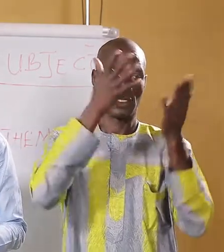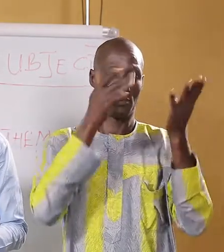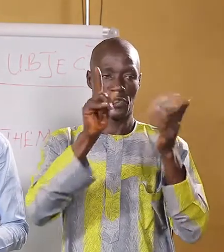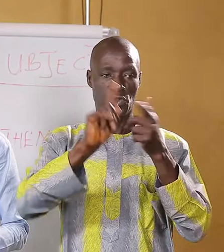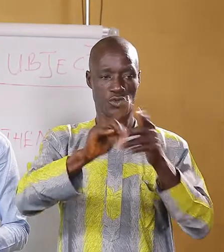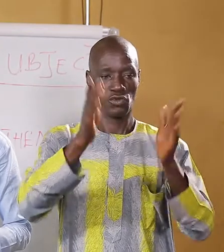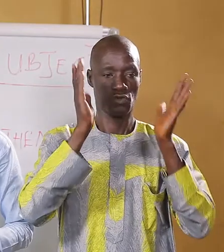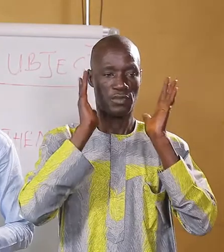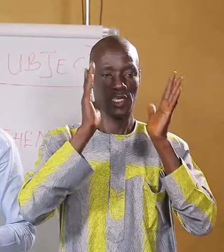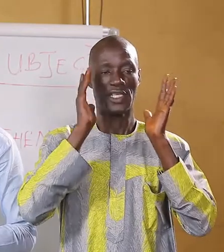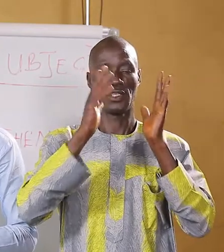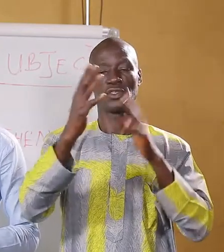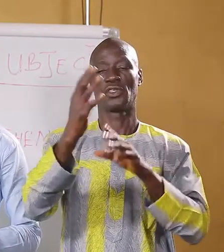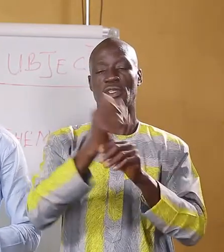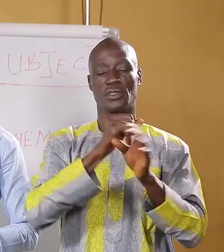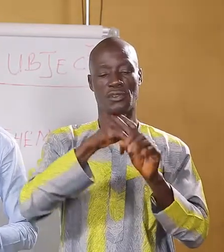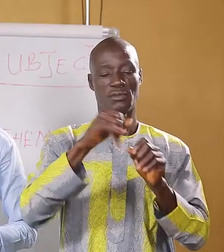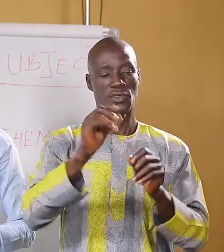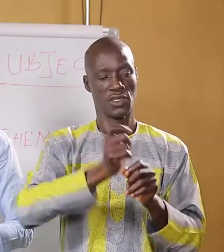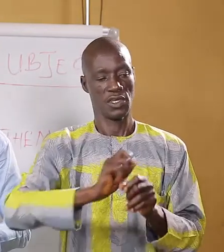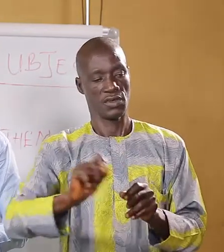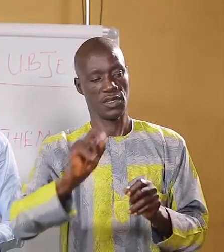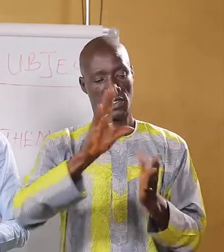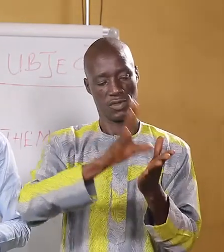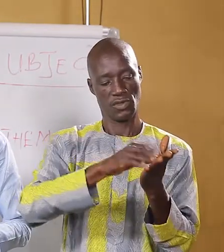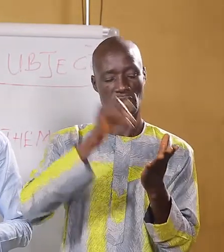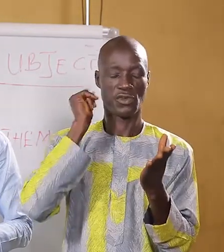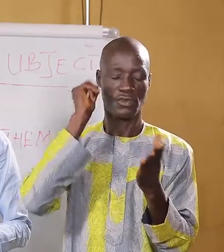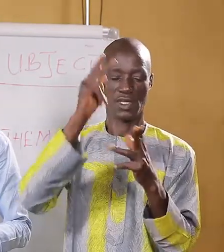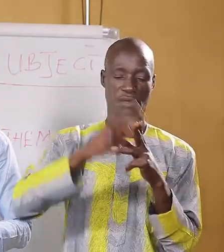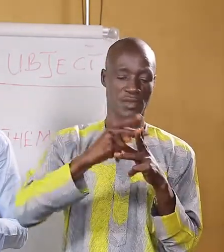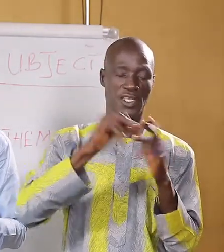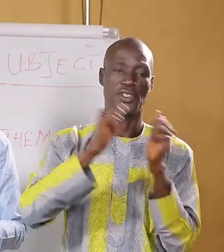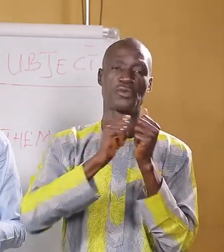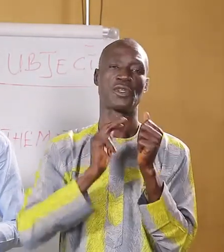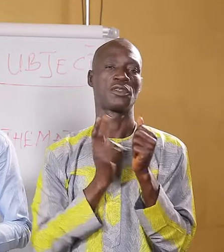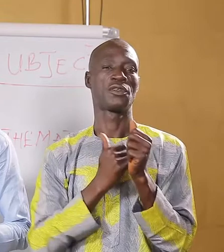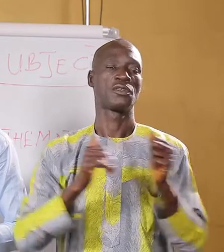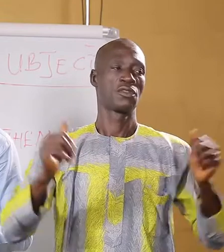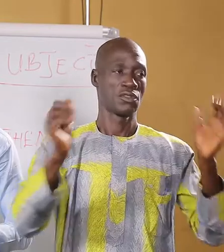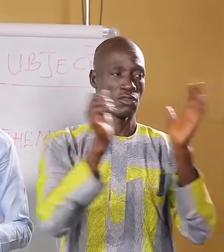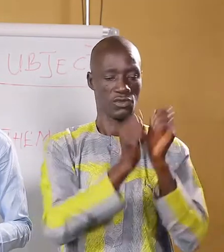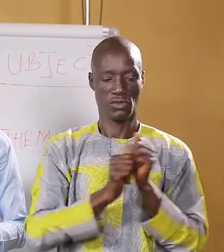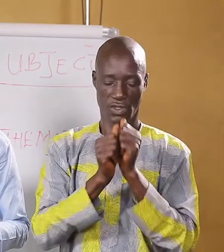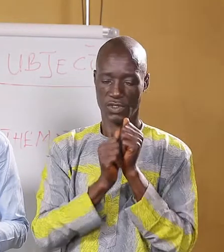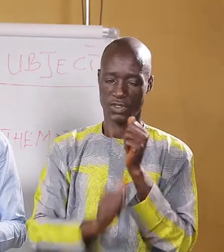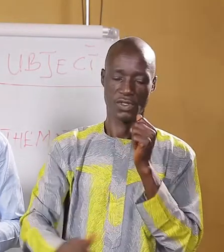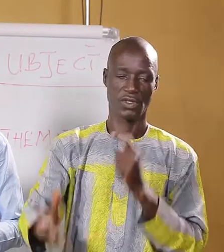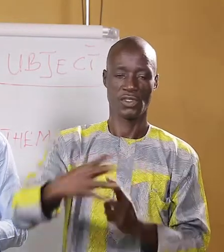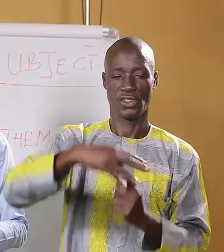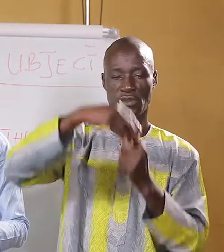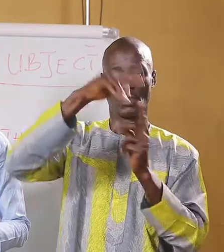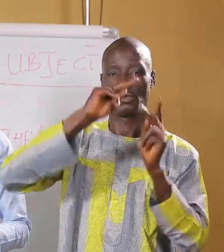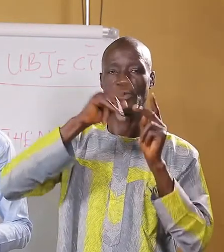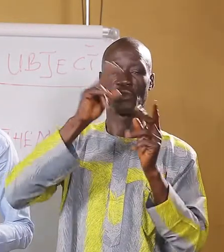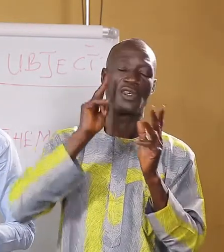to have your writing materials close to you, your paper and your biro, especially those that are listening through